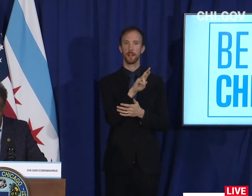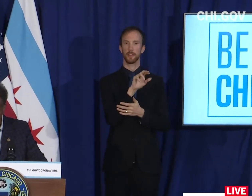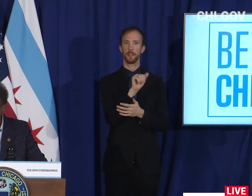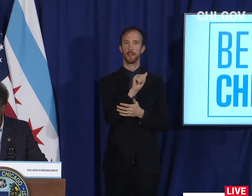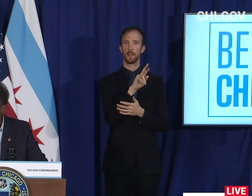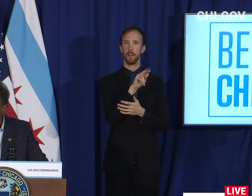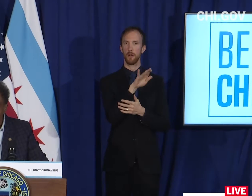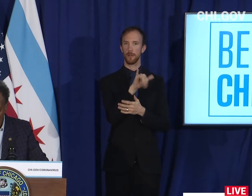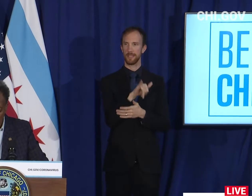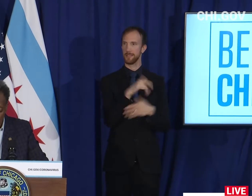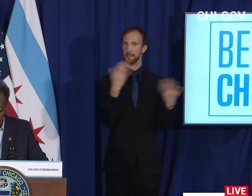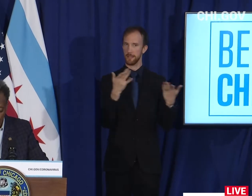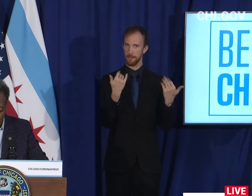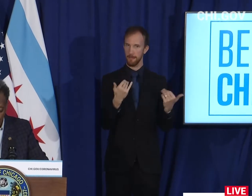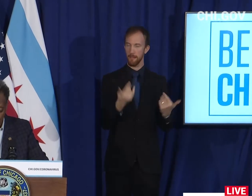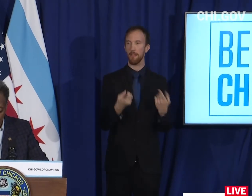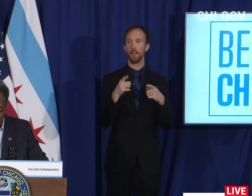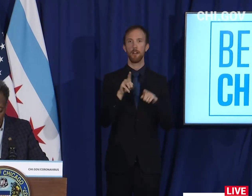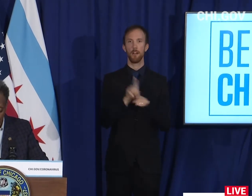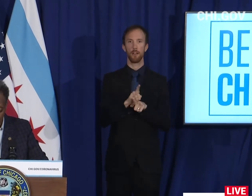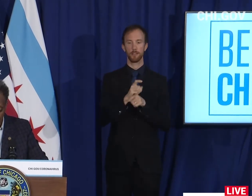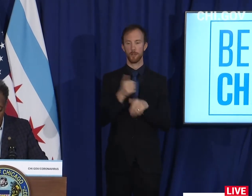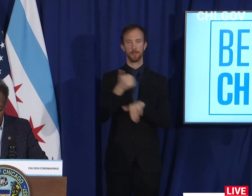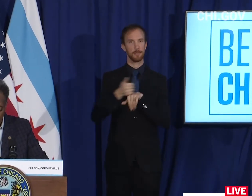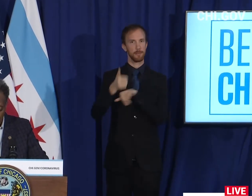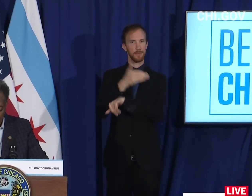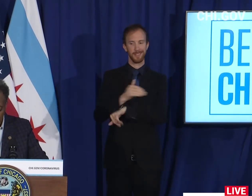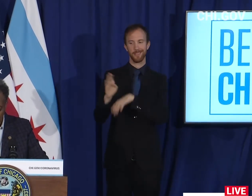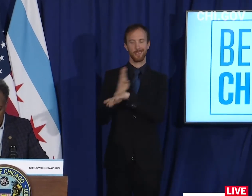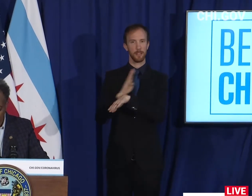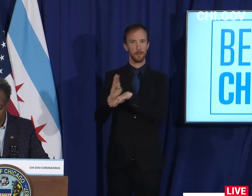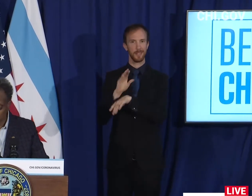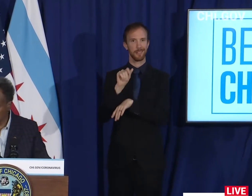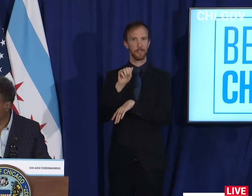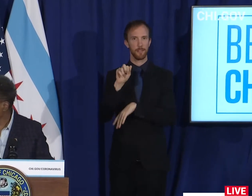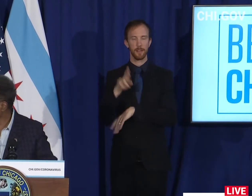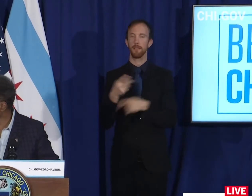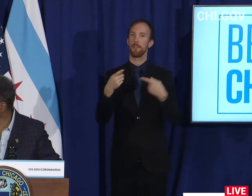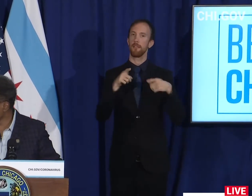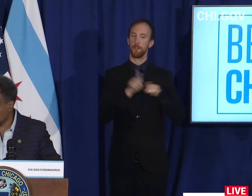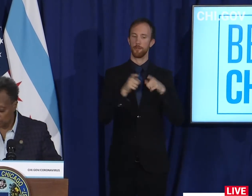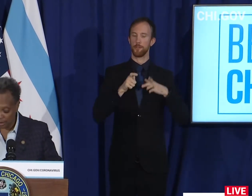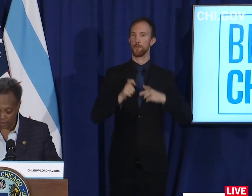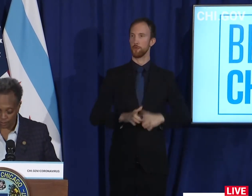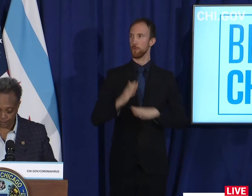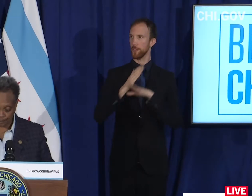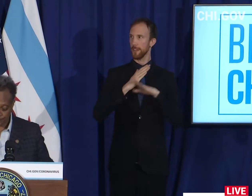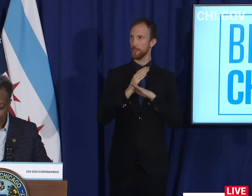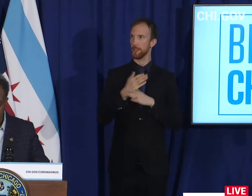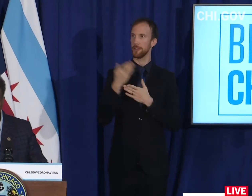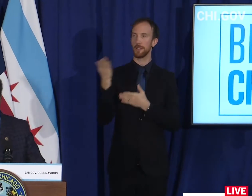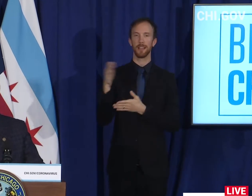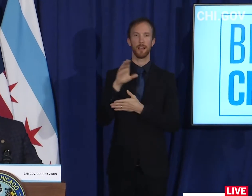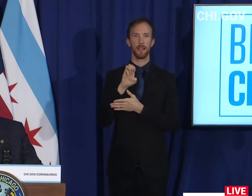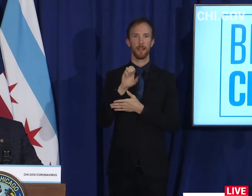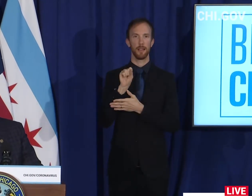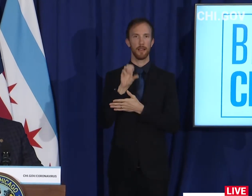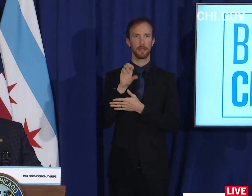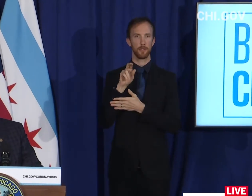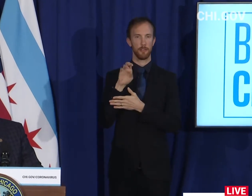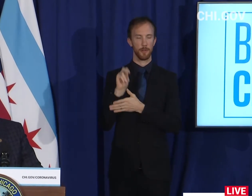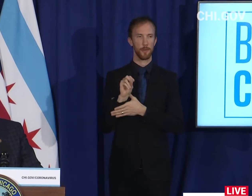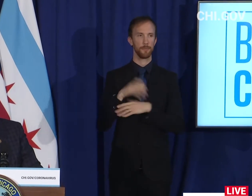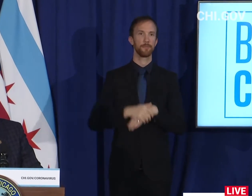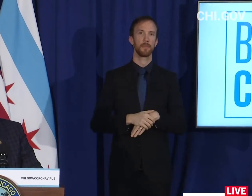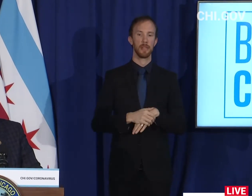today, along with our Commissioner of Business Affairs and Consumer Protection, Rosa Escareno.